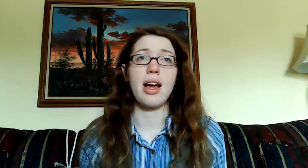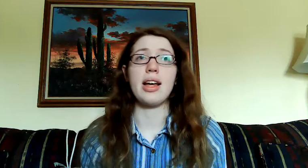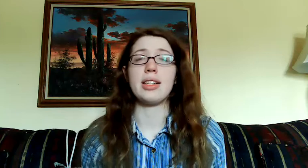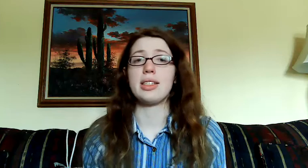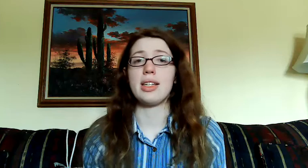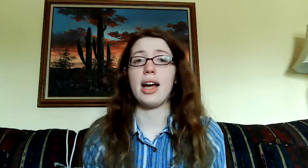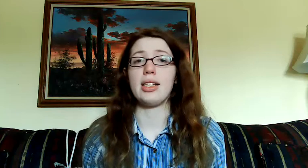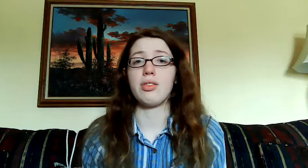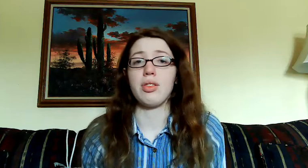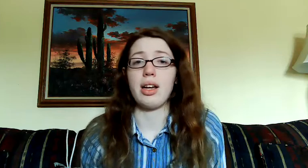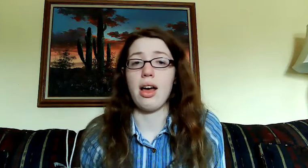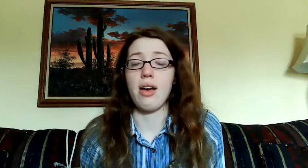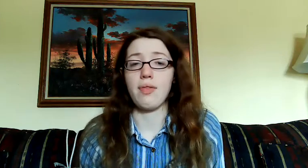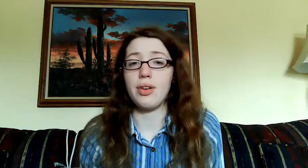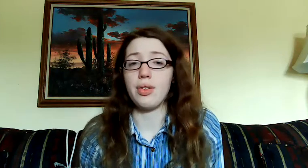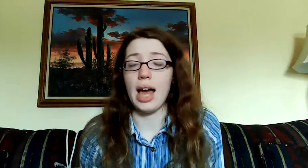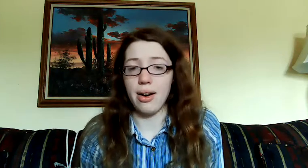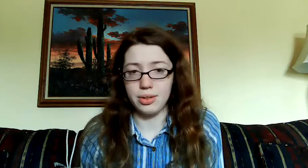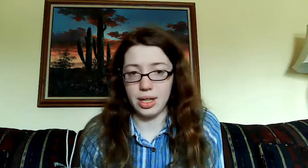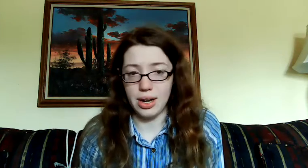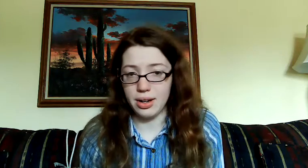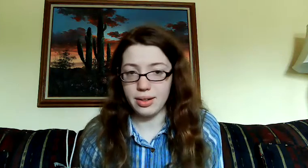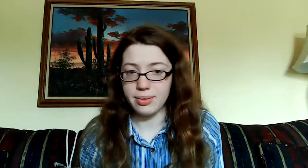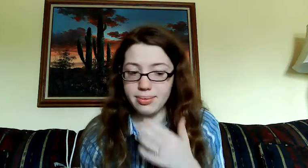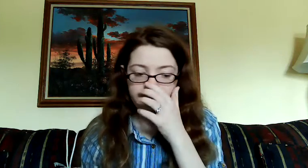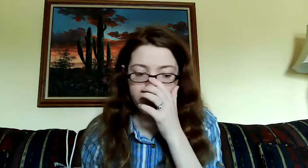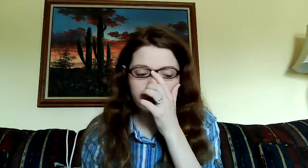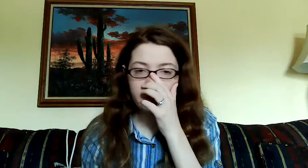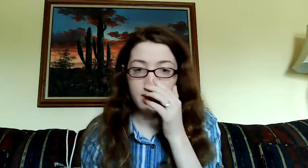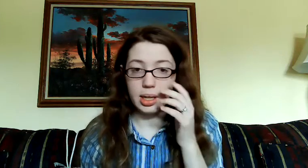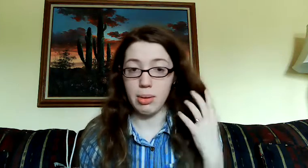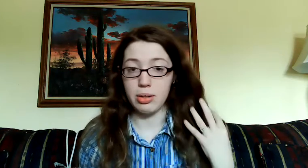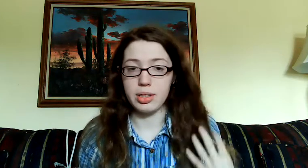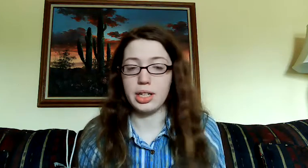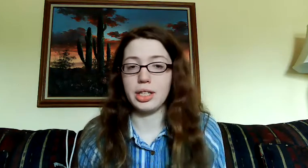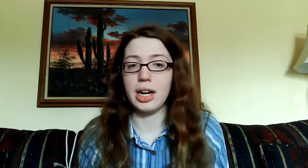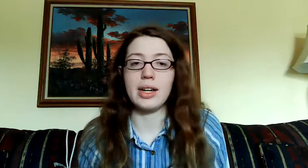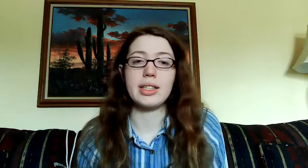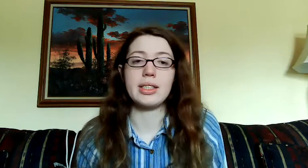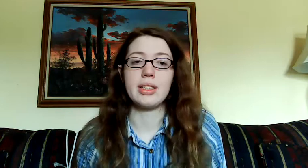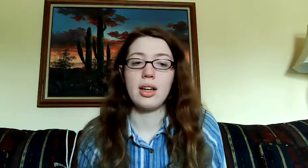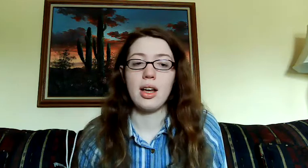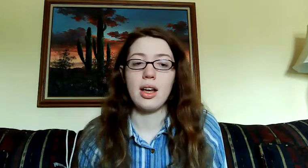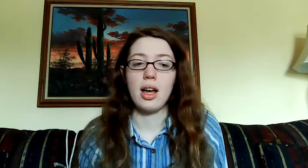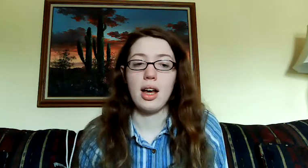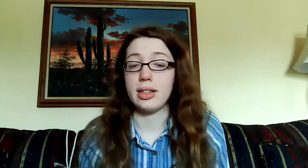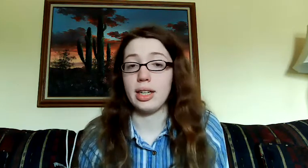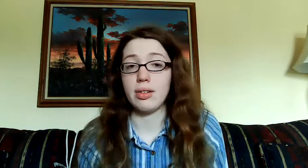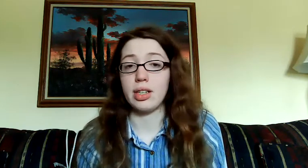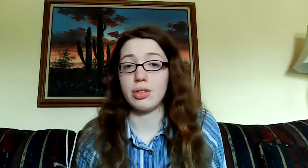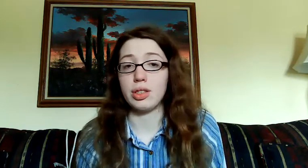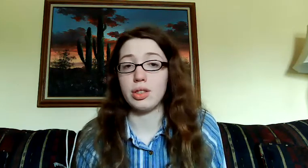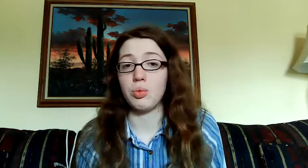standardized signs for like a few thousand in most dictionaries of sign language, which is way, way less